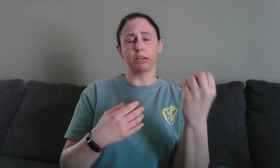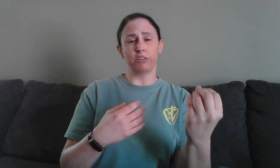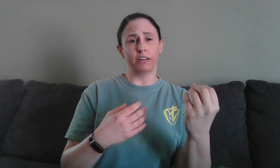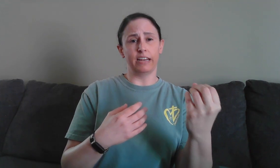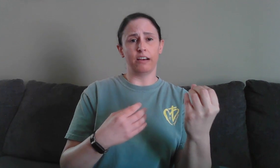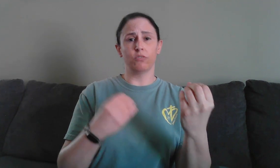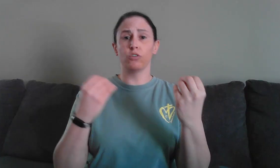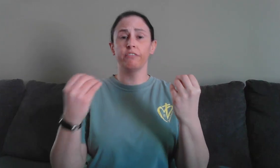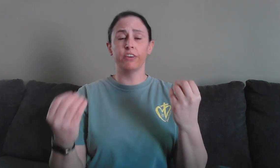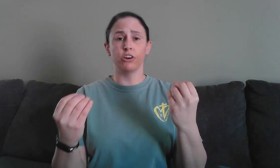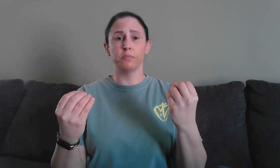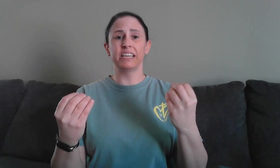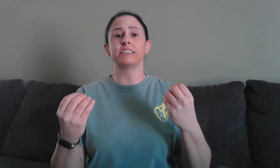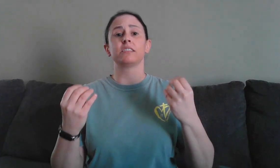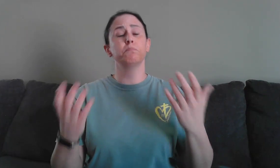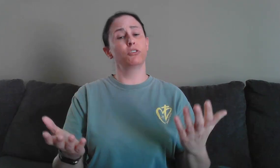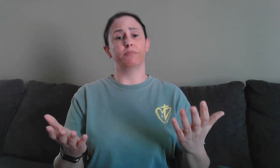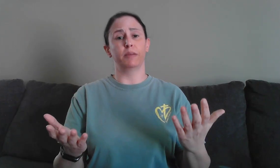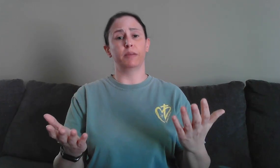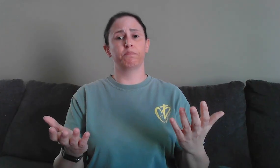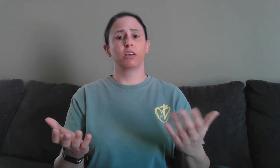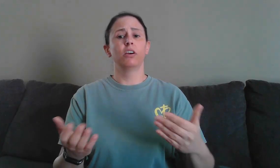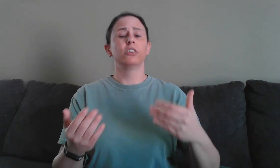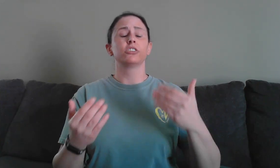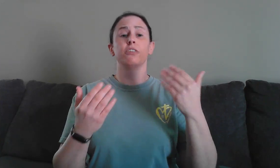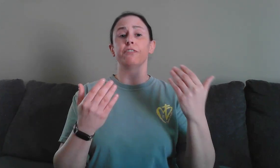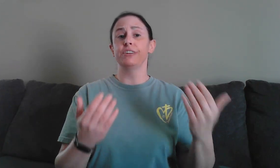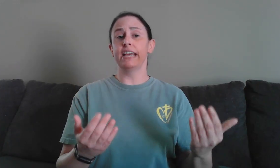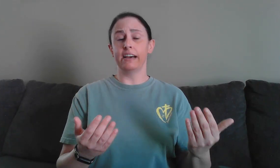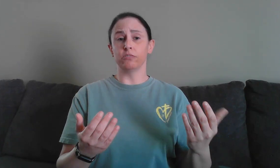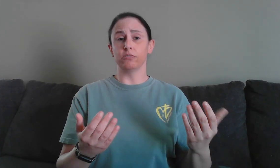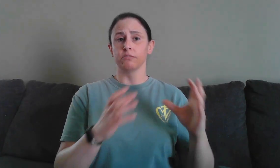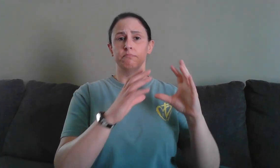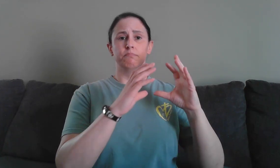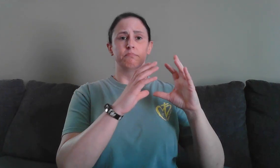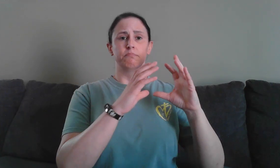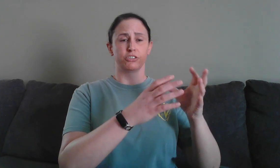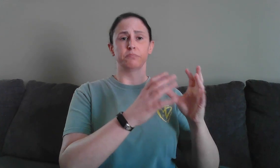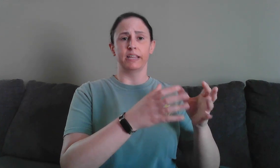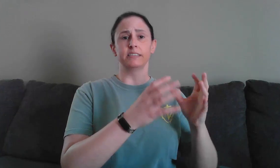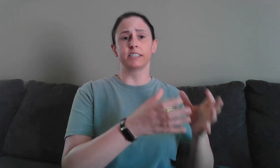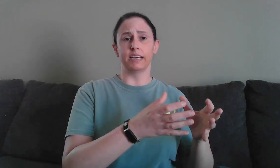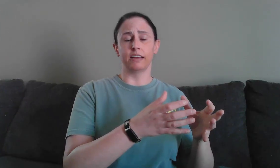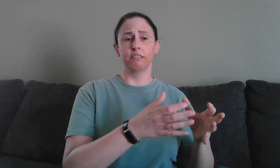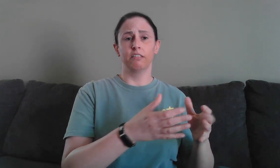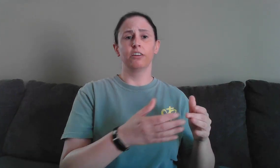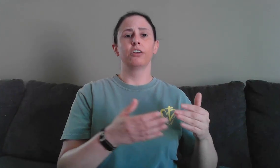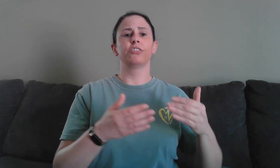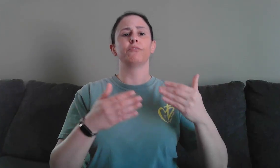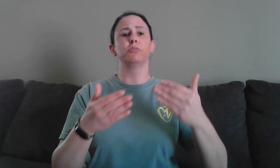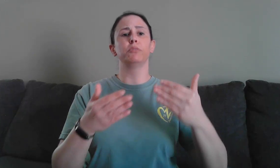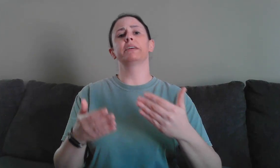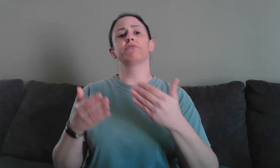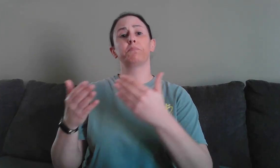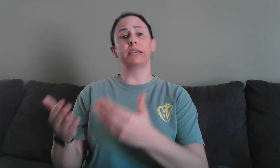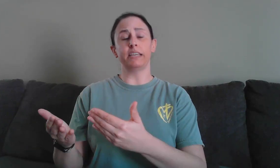about a noun or a verb, is the movement. So for nouns, person, place, thing, the movement